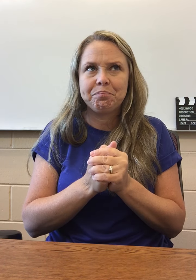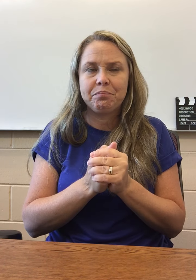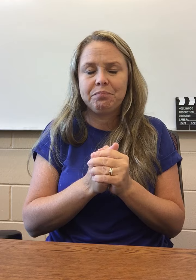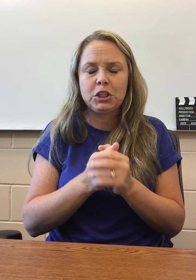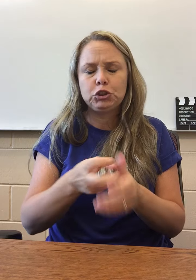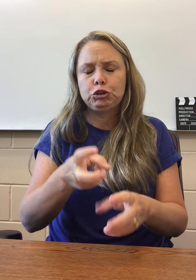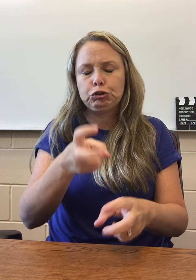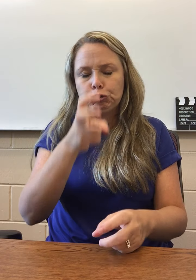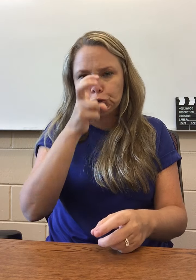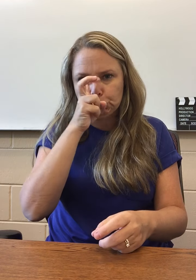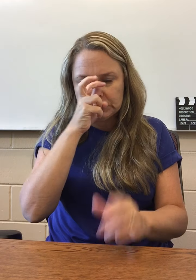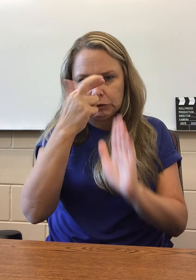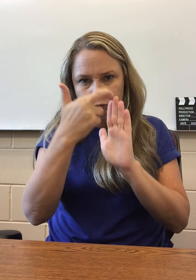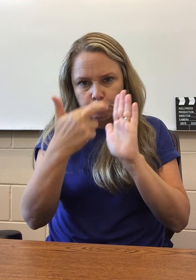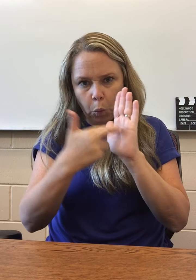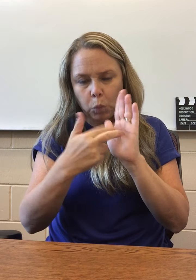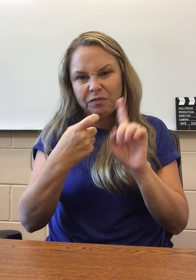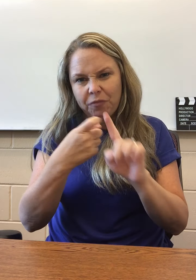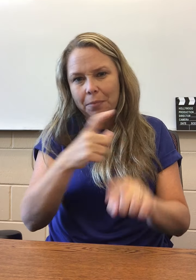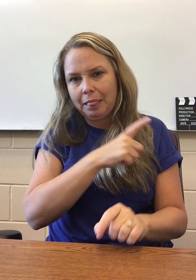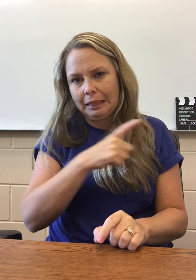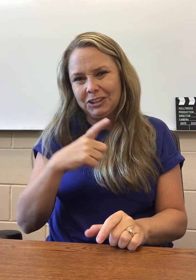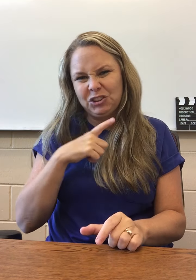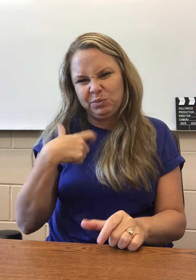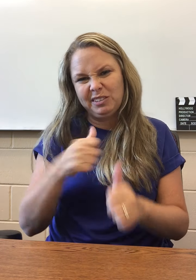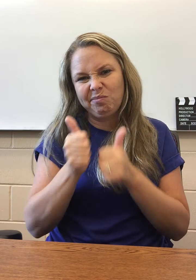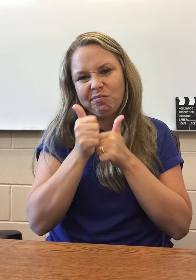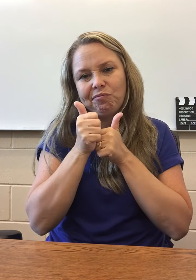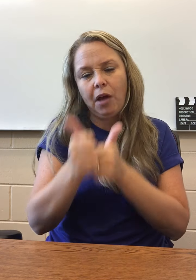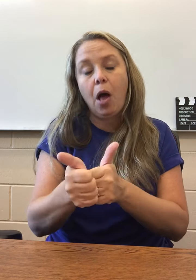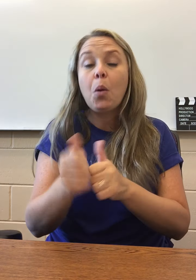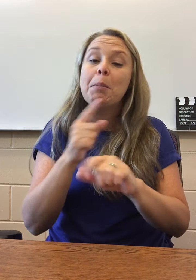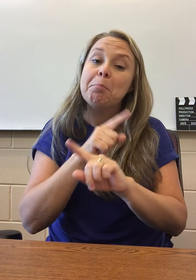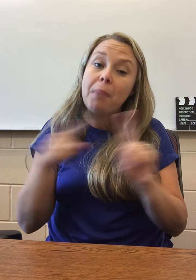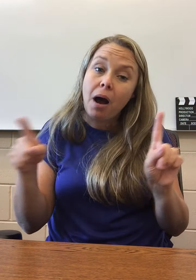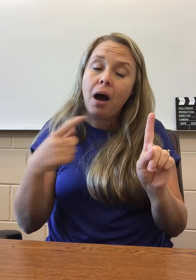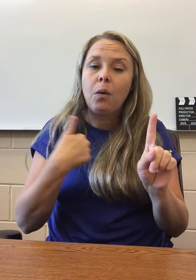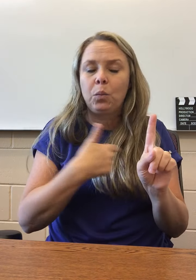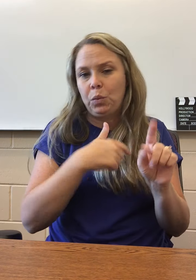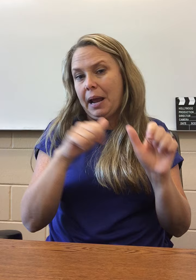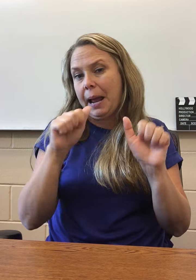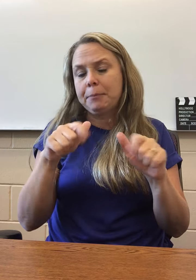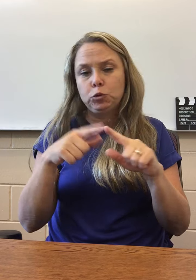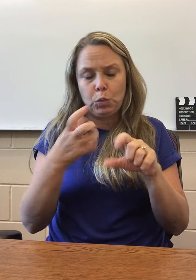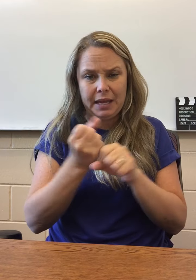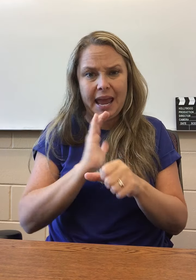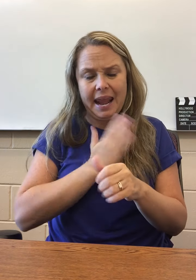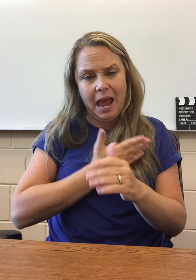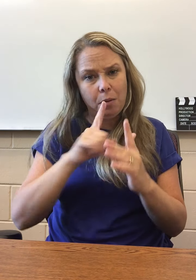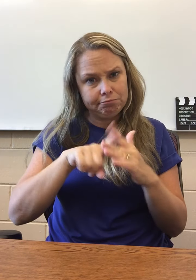parameters of the legislation but we were able to get our base rate up to 44